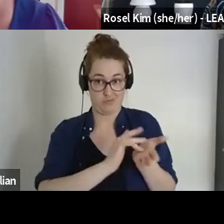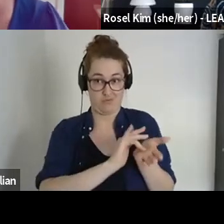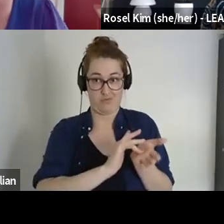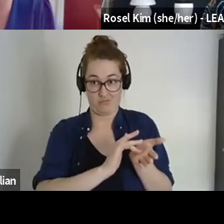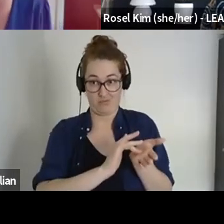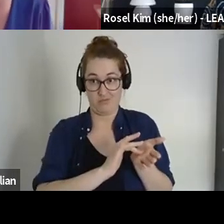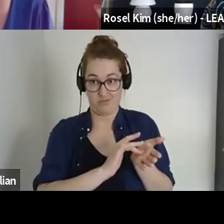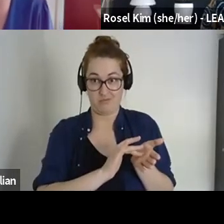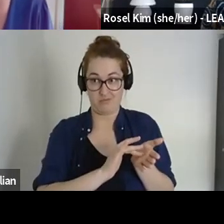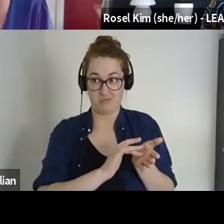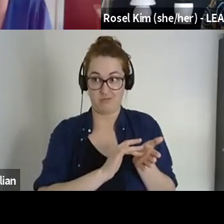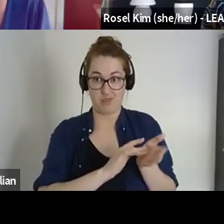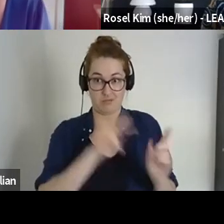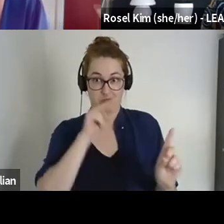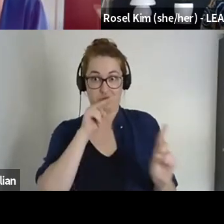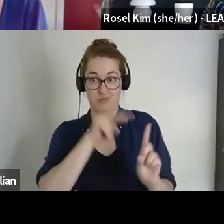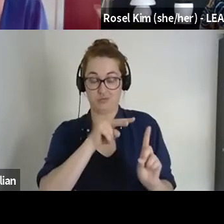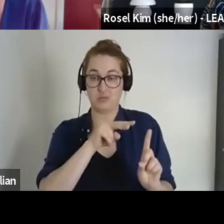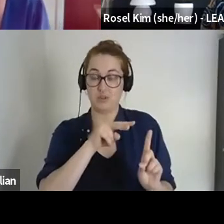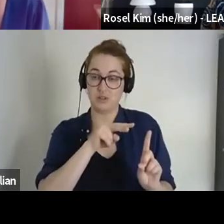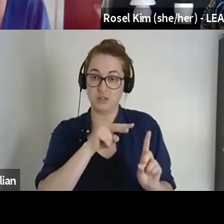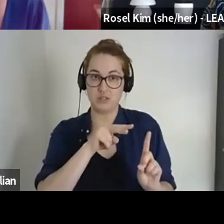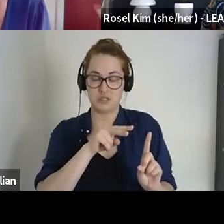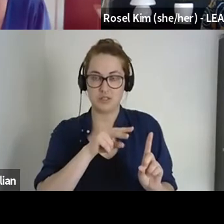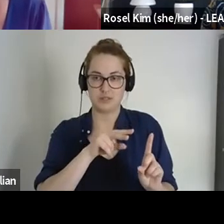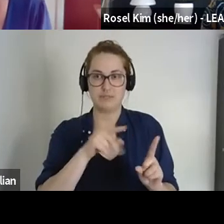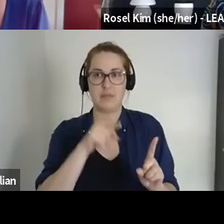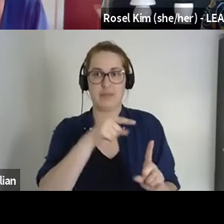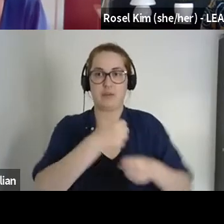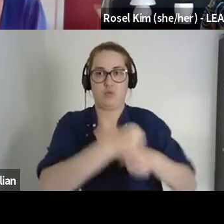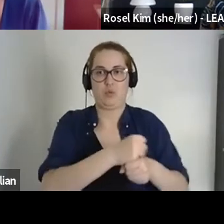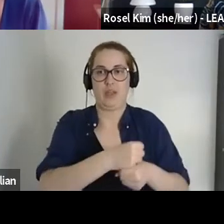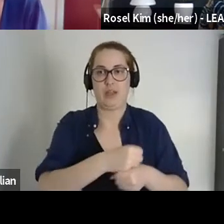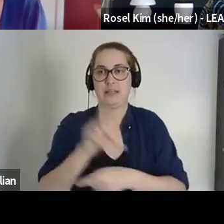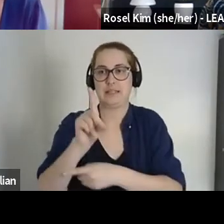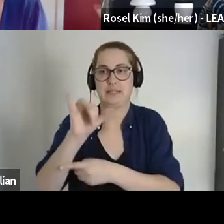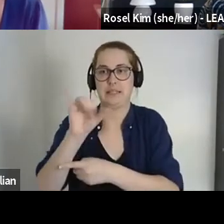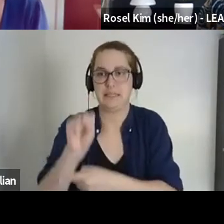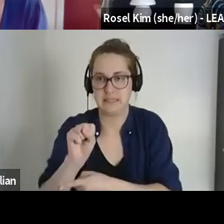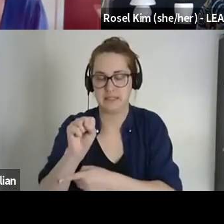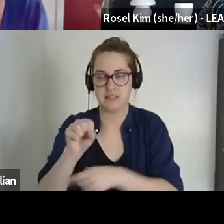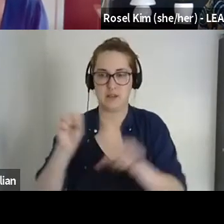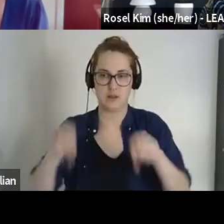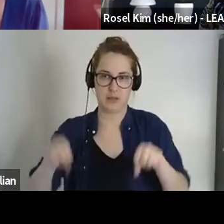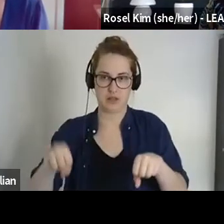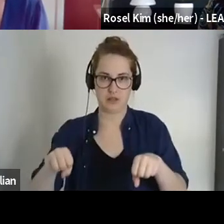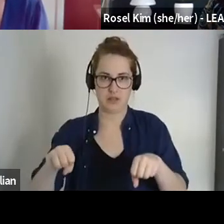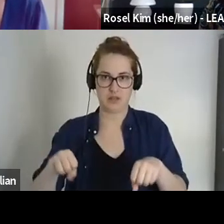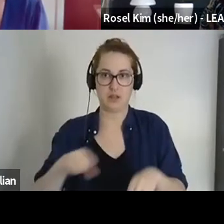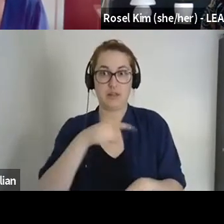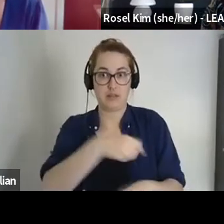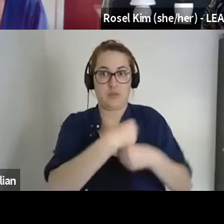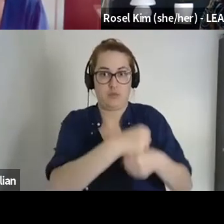that produces the experience of disability or barriers that prevent people from really participating in